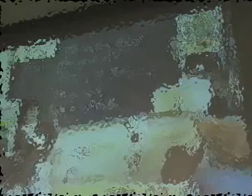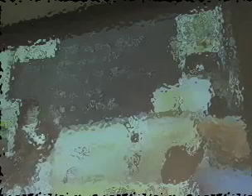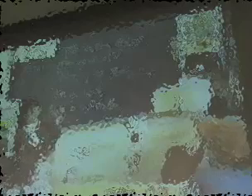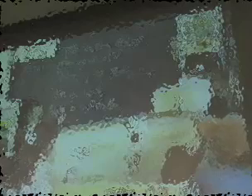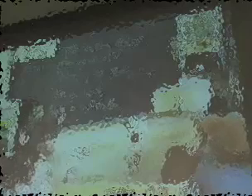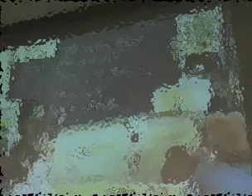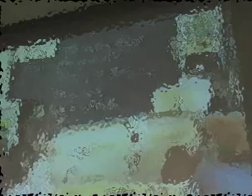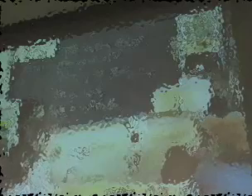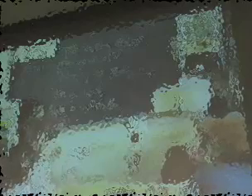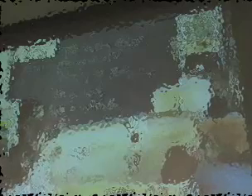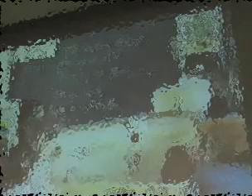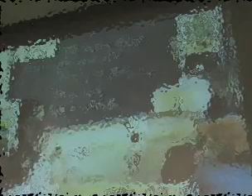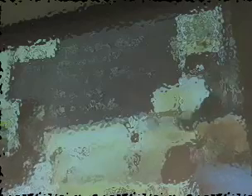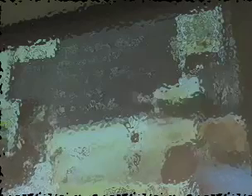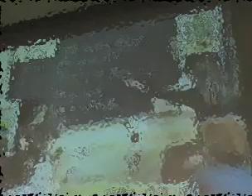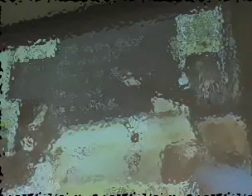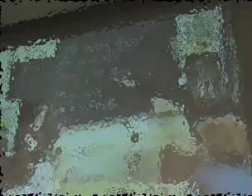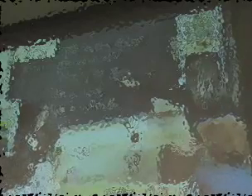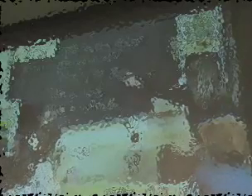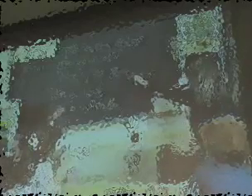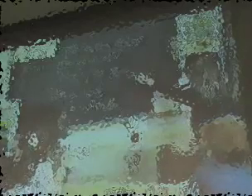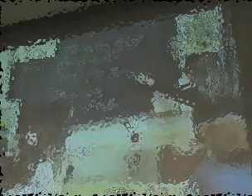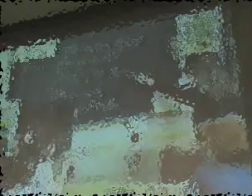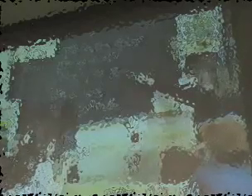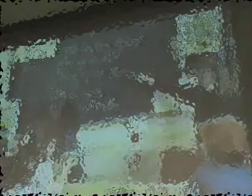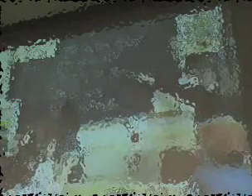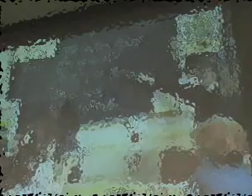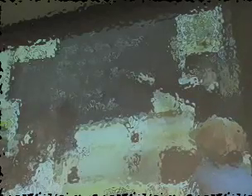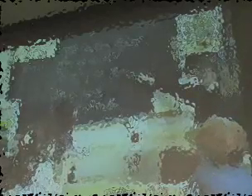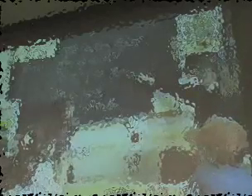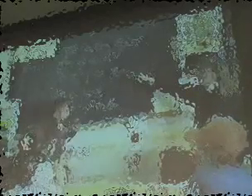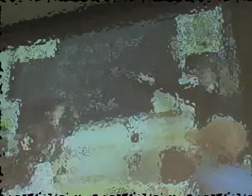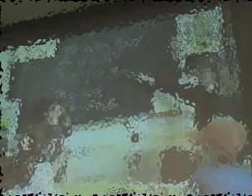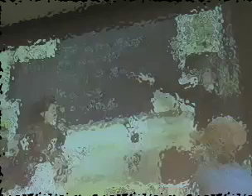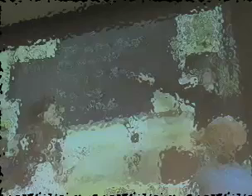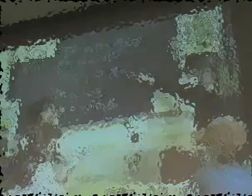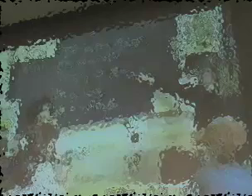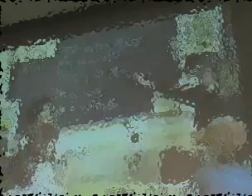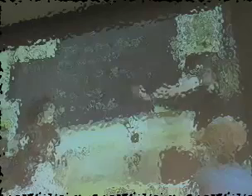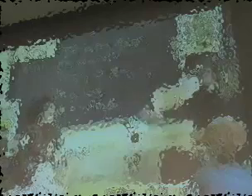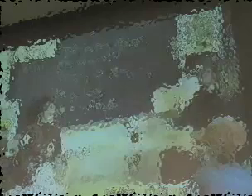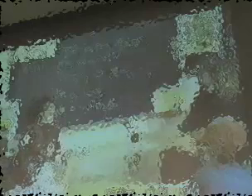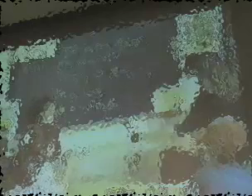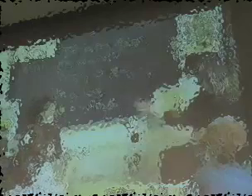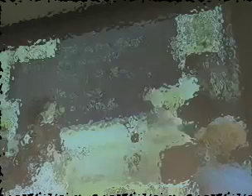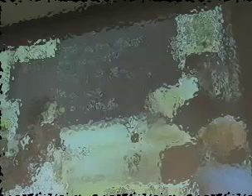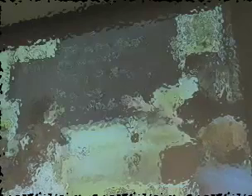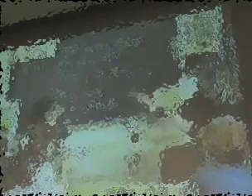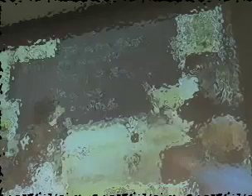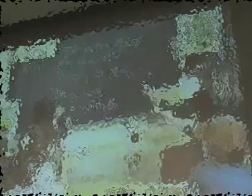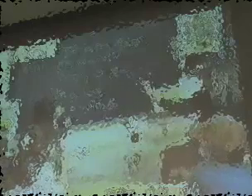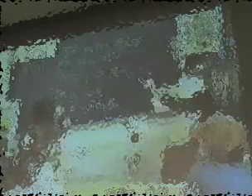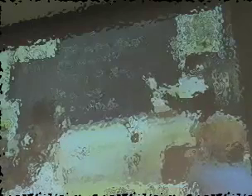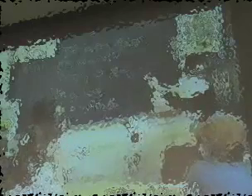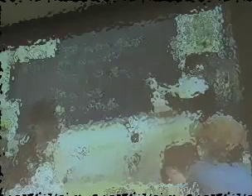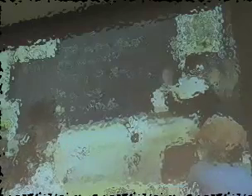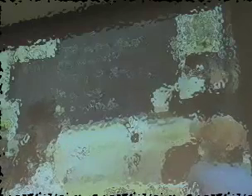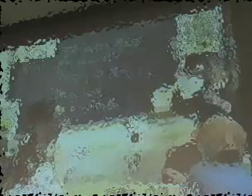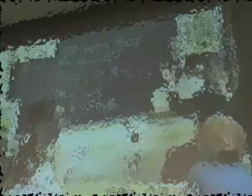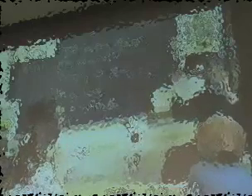that little word with caps. You don't sign is. No. What's this? Monday. Monday. Okay. Okay. Look at it